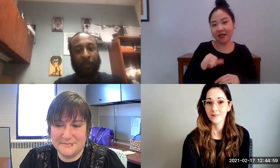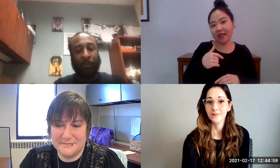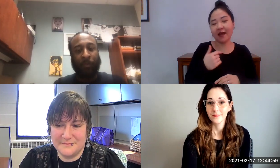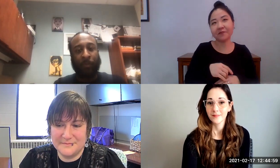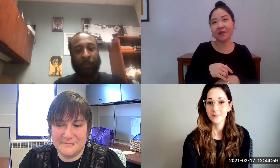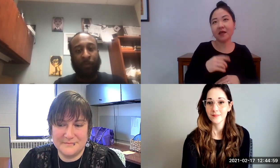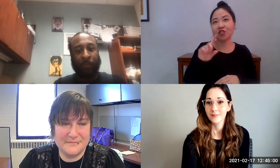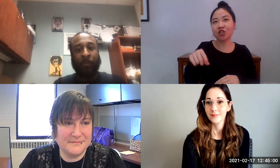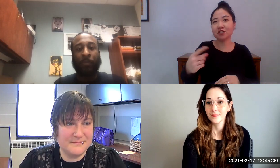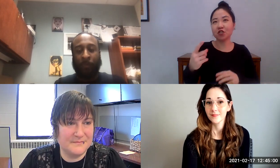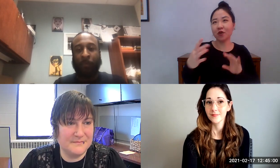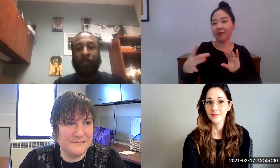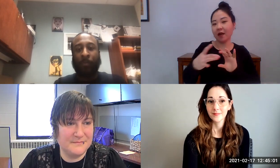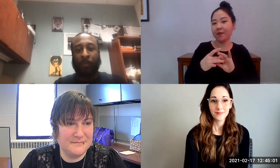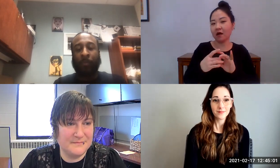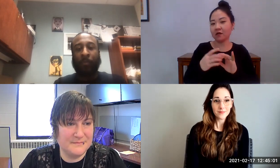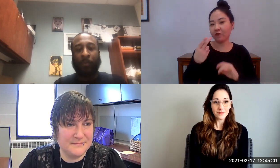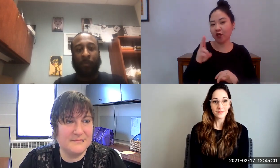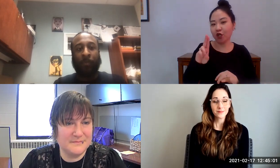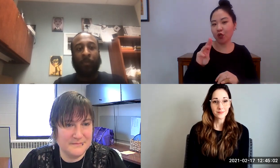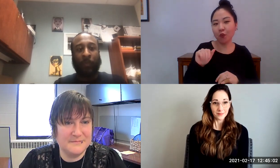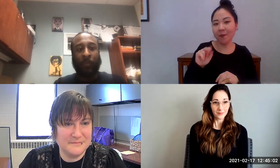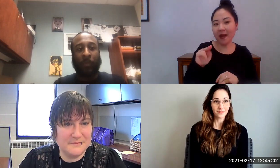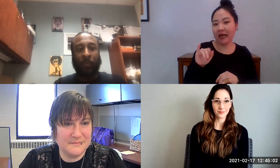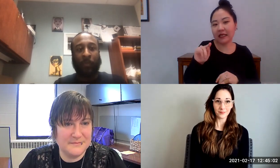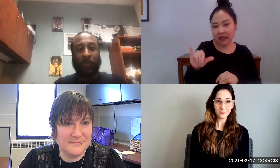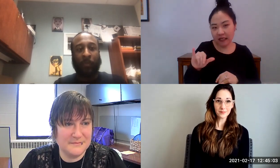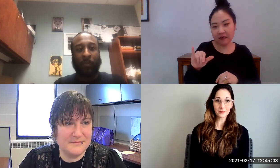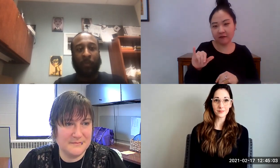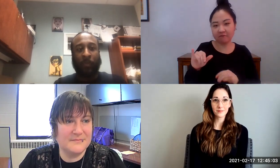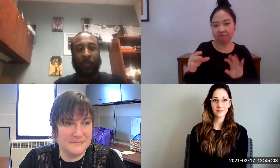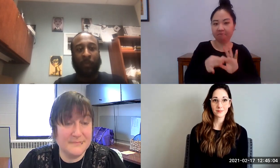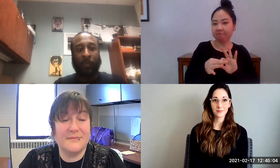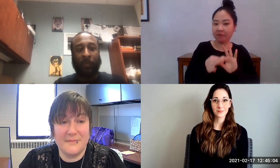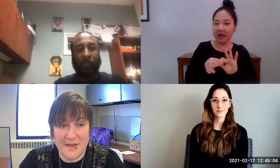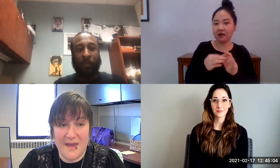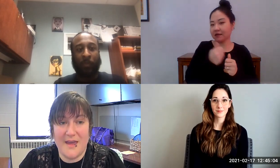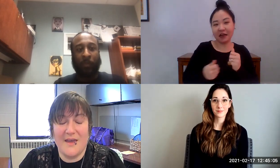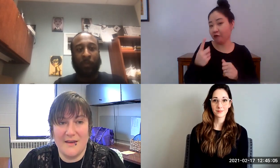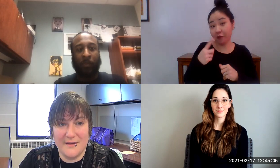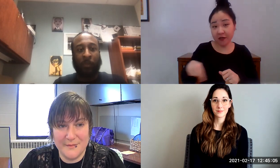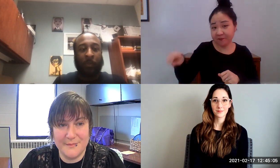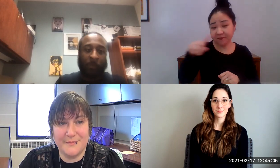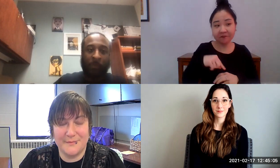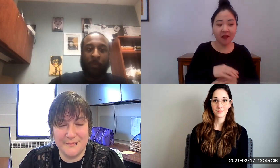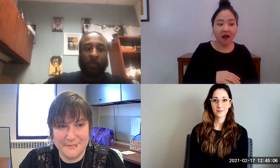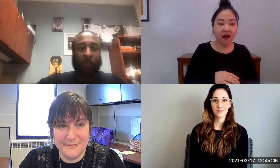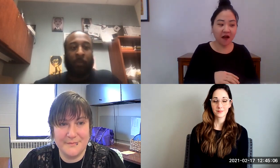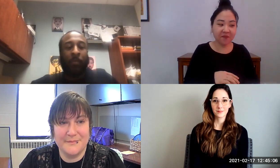or something like that, just to get that bond of humanity that connects everyone.